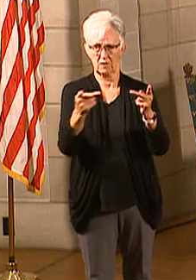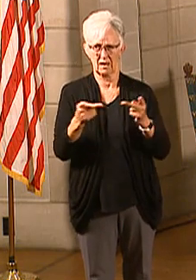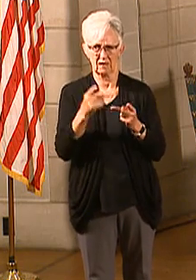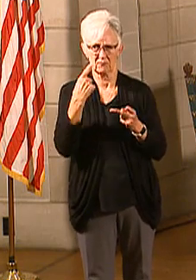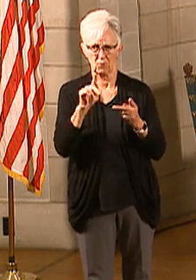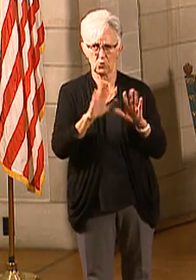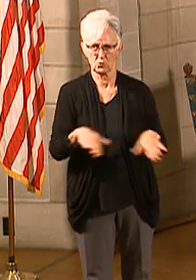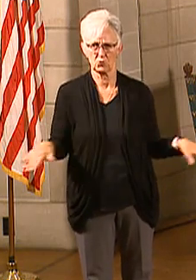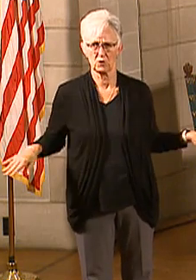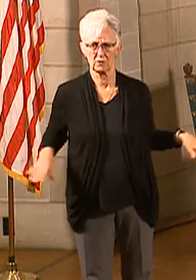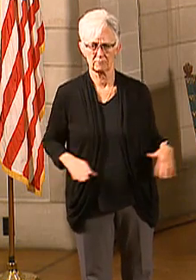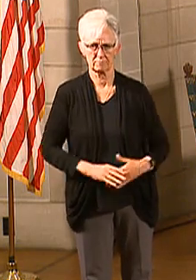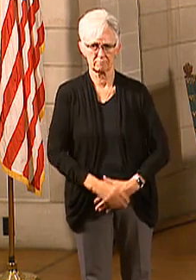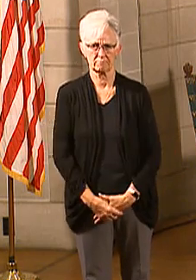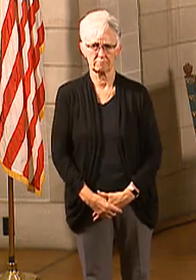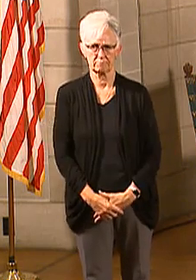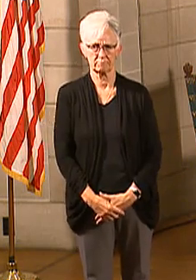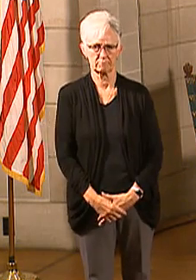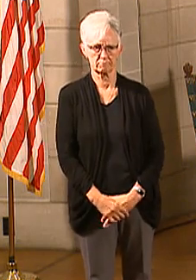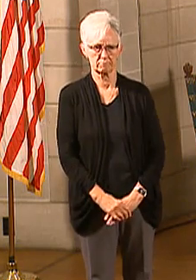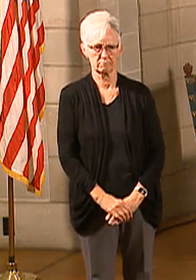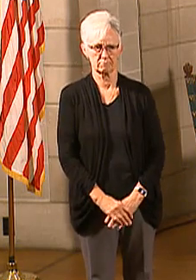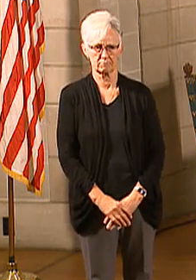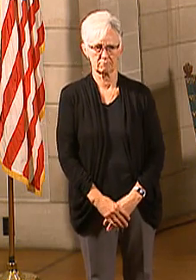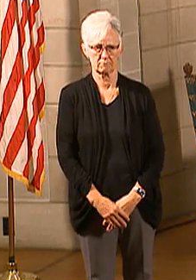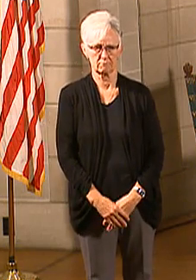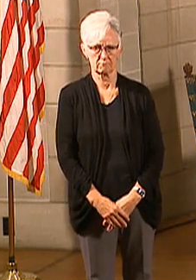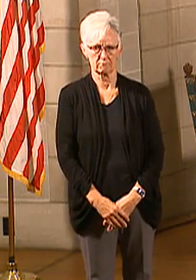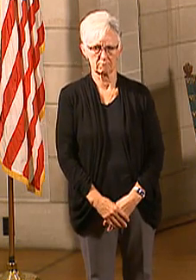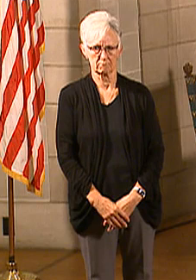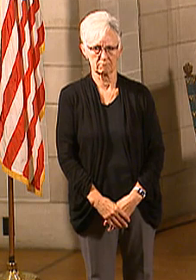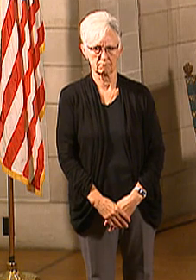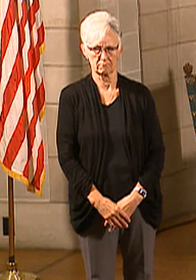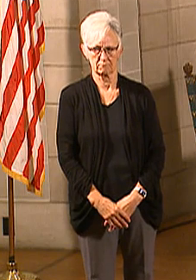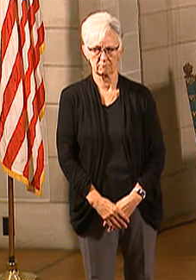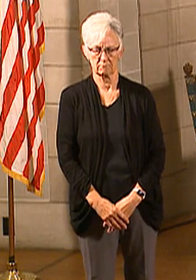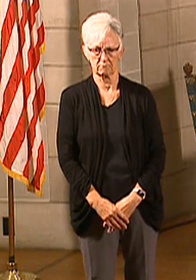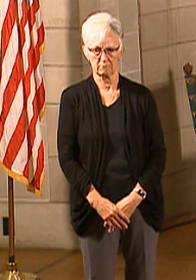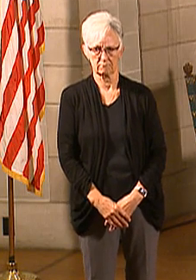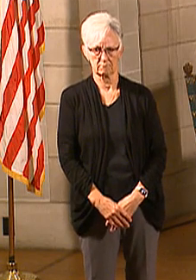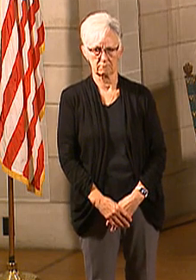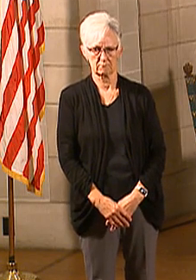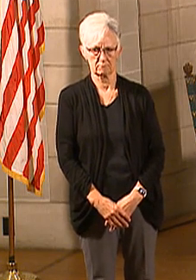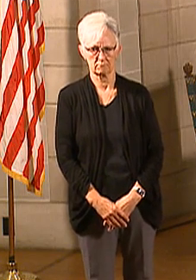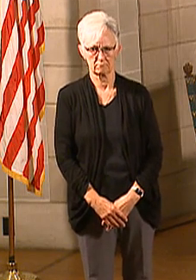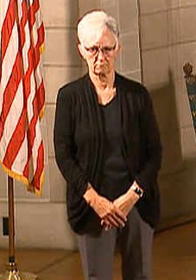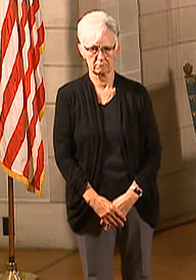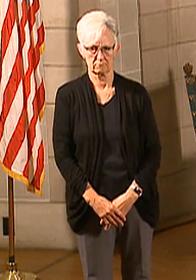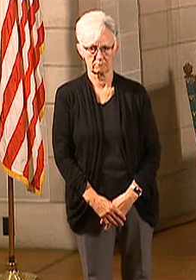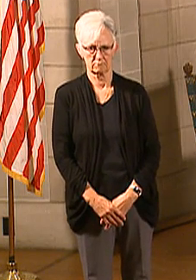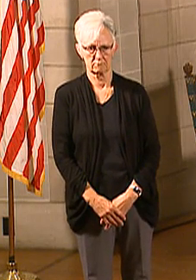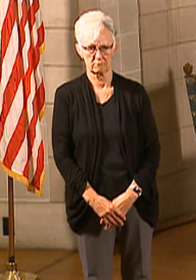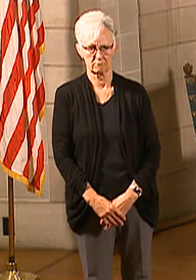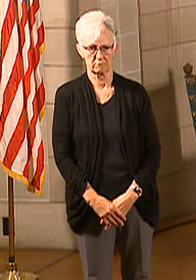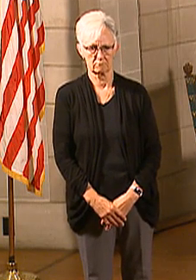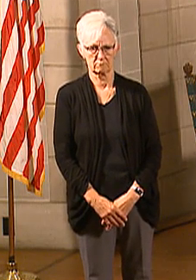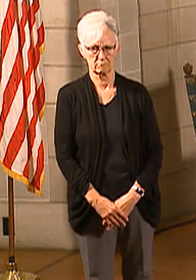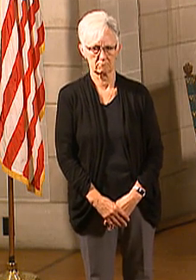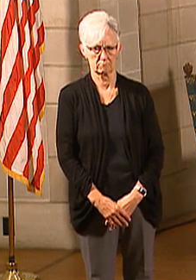Andrew. What's our, what's our goals for permanency for some of these kids, and have we